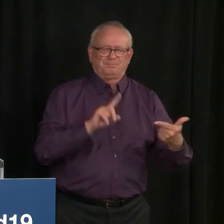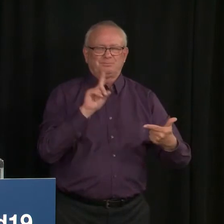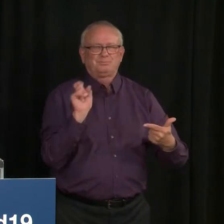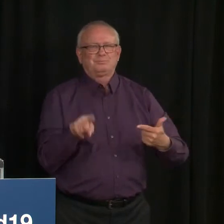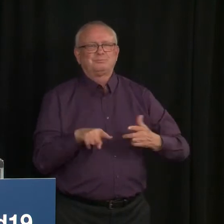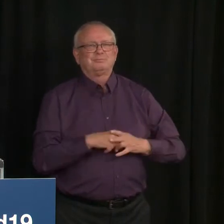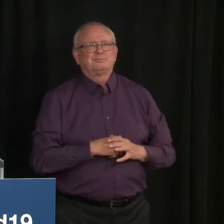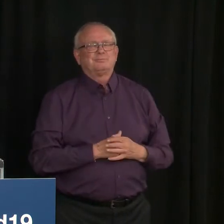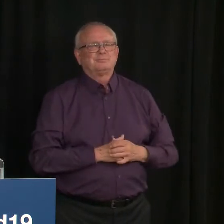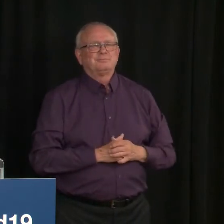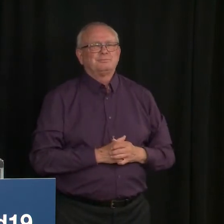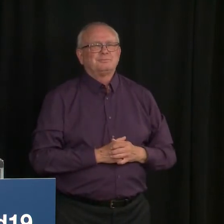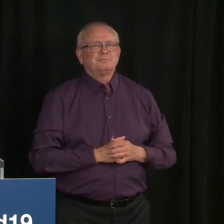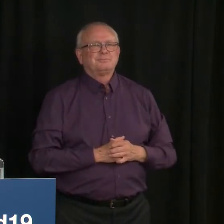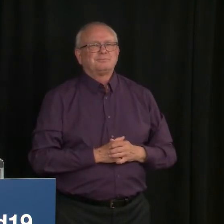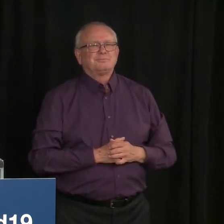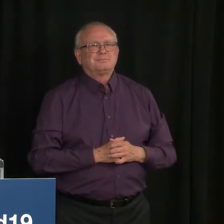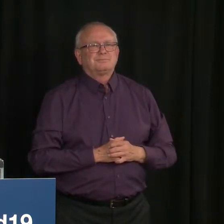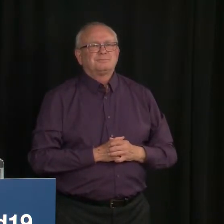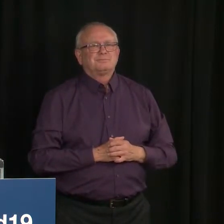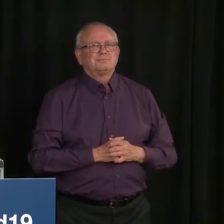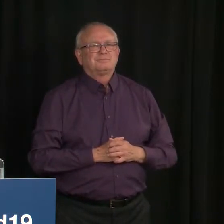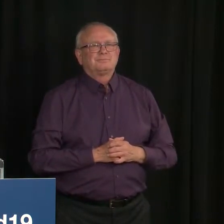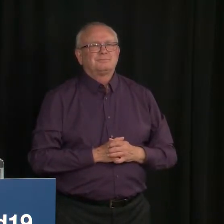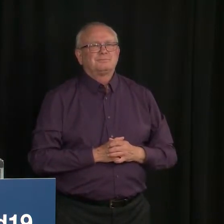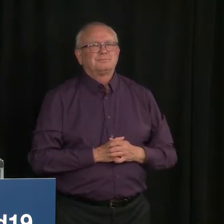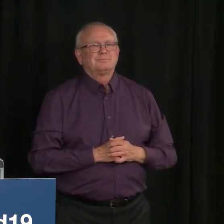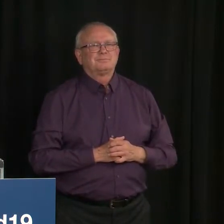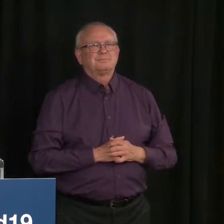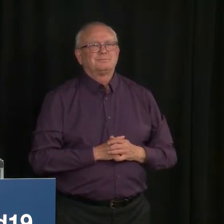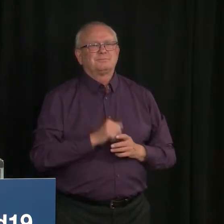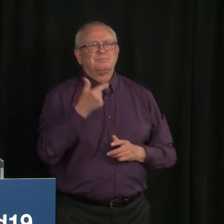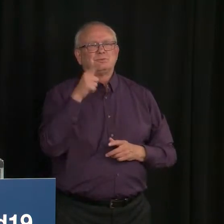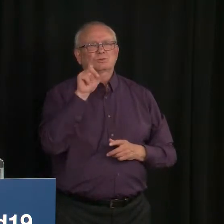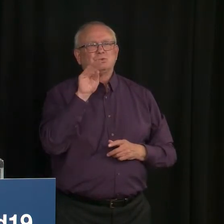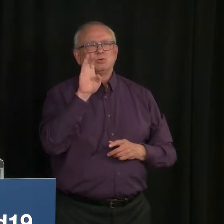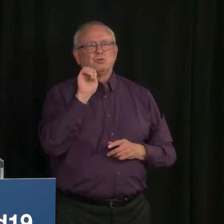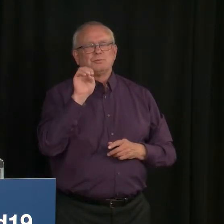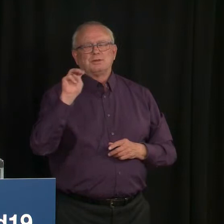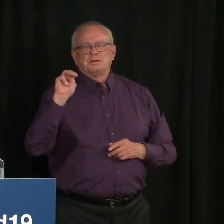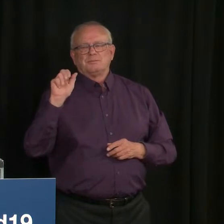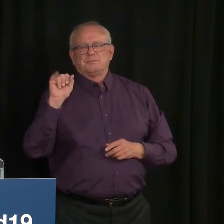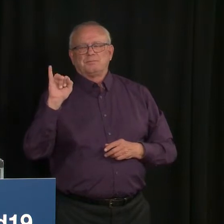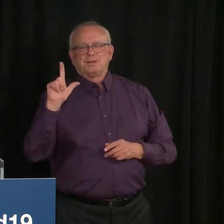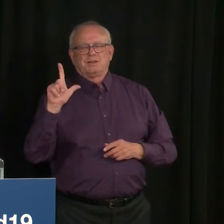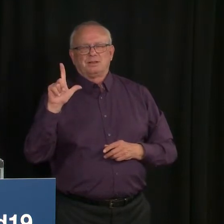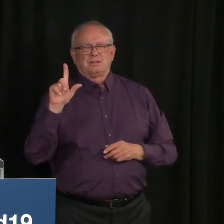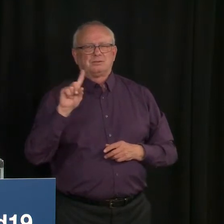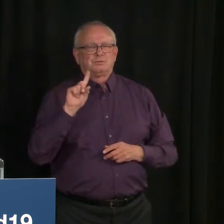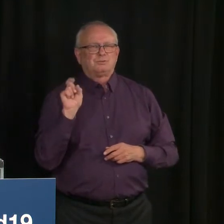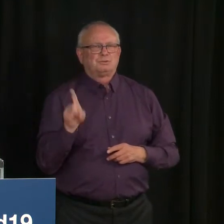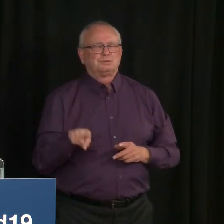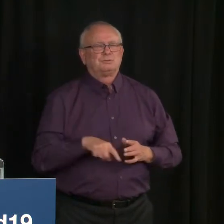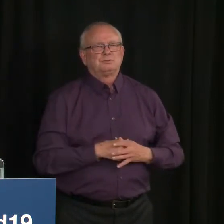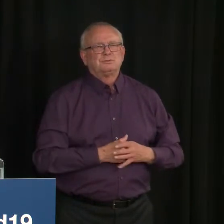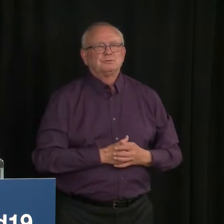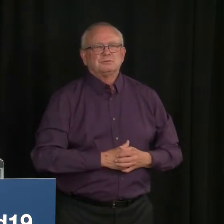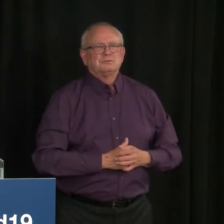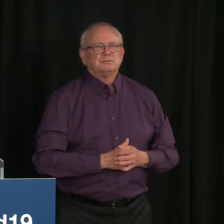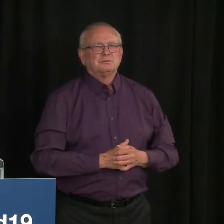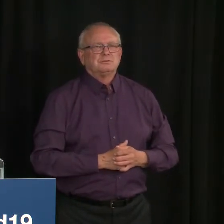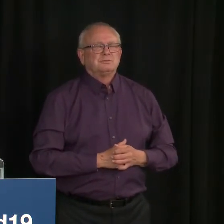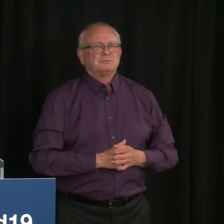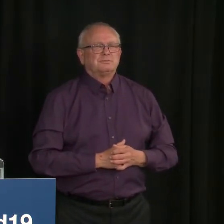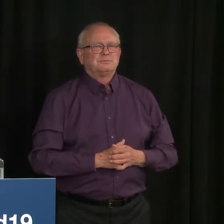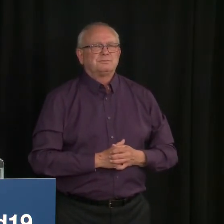Next is Alessia Pasasume with Globe and Mail. Go ahead, Alessia. Hi there. My question is